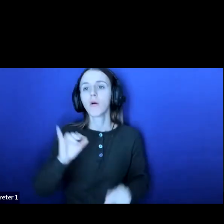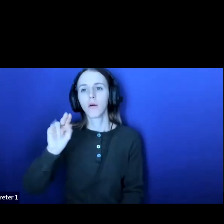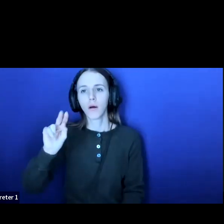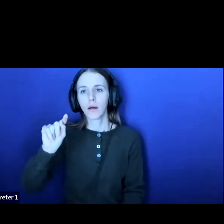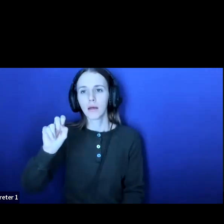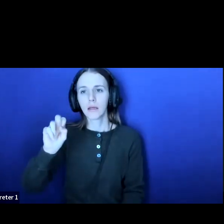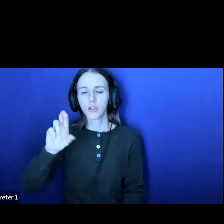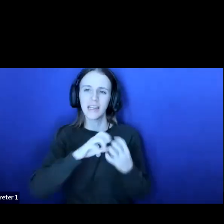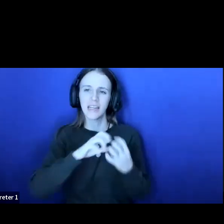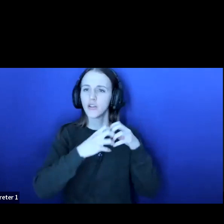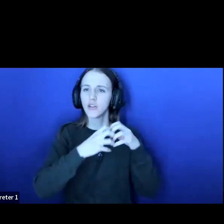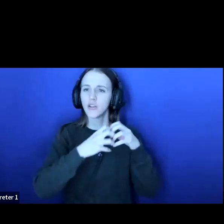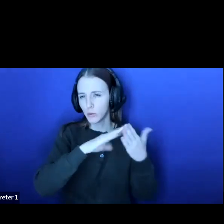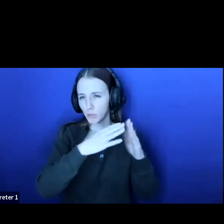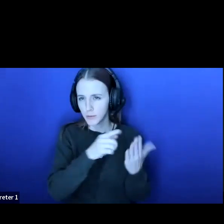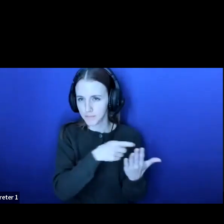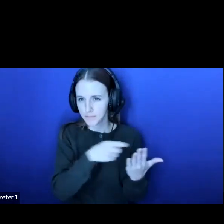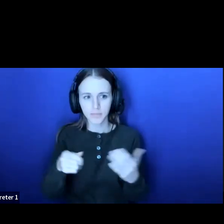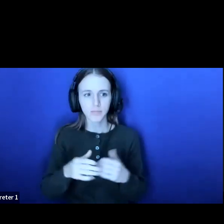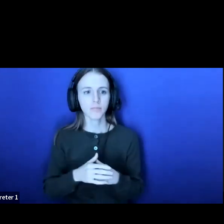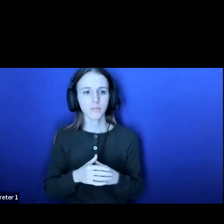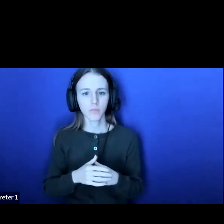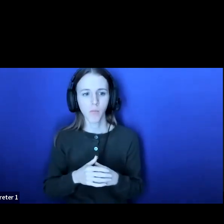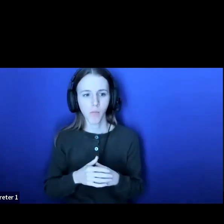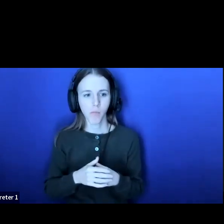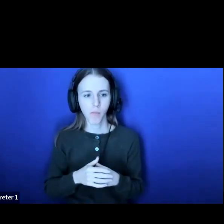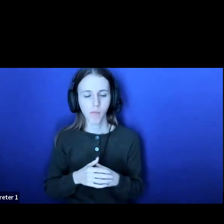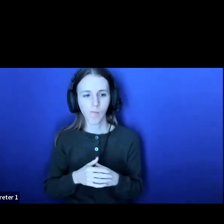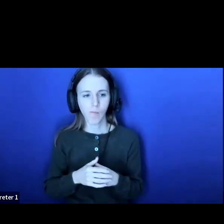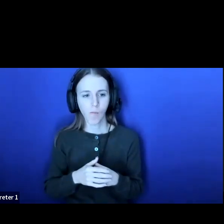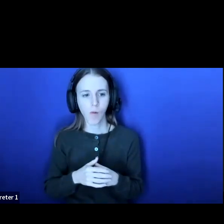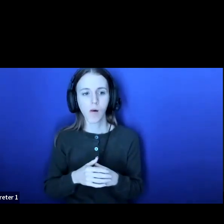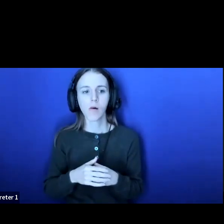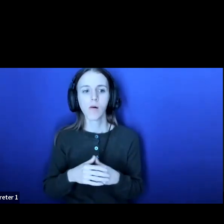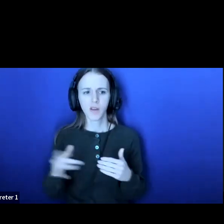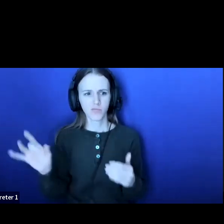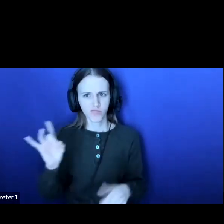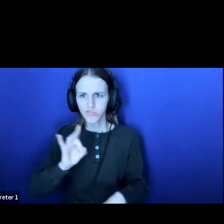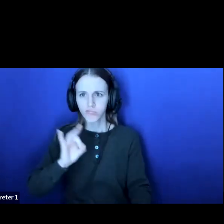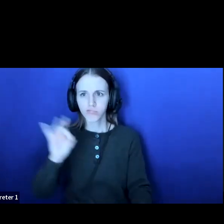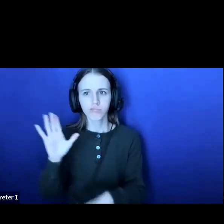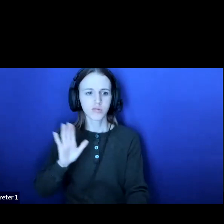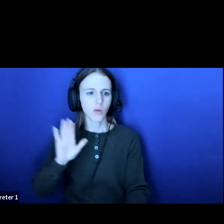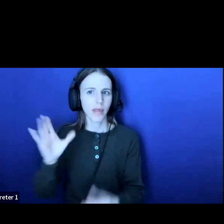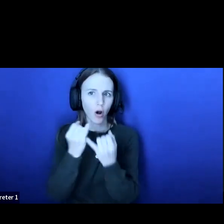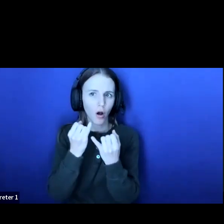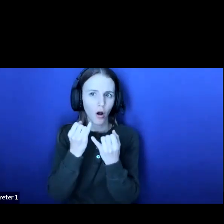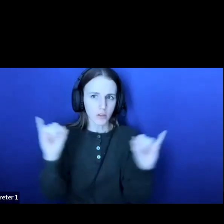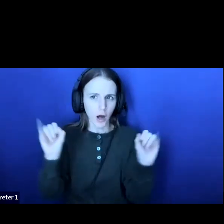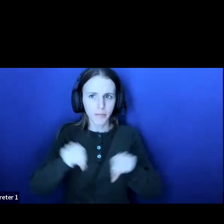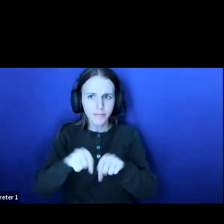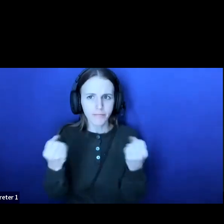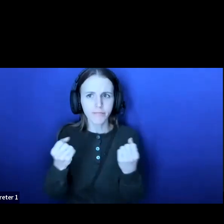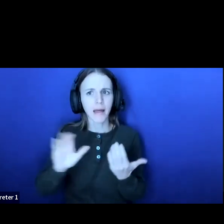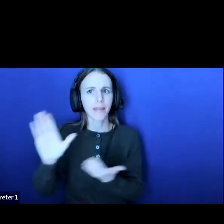is a gross violation of their autonomy as well as their right to bodily integrity as well in those communities. And